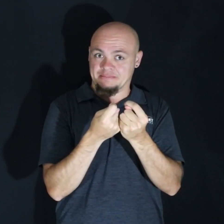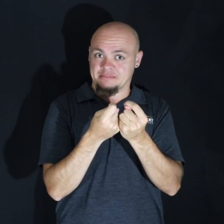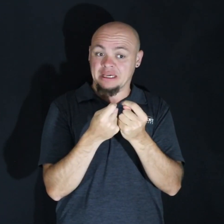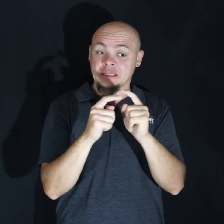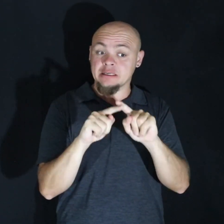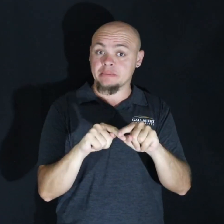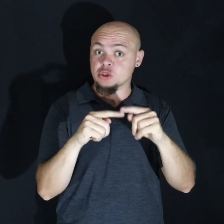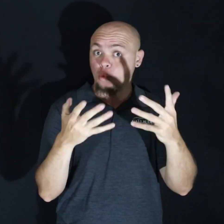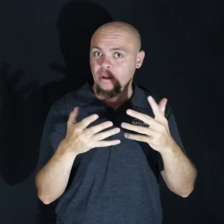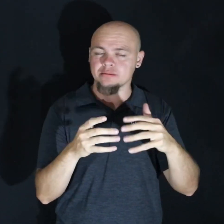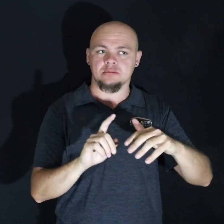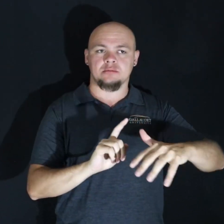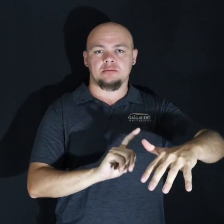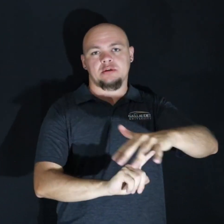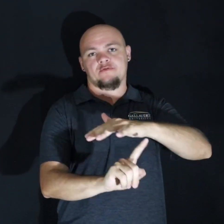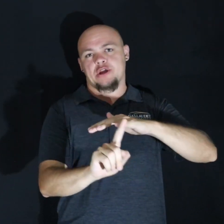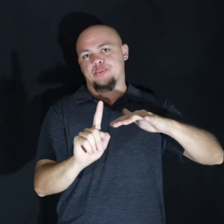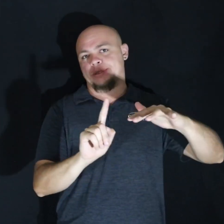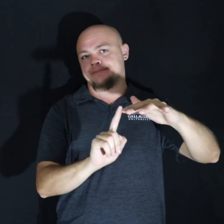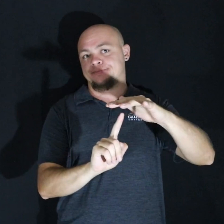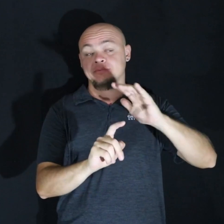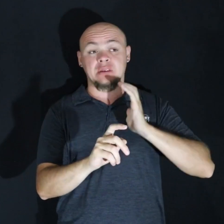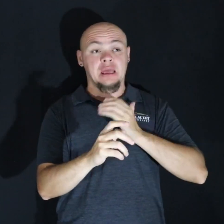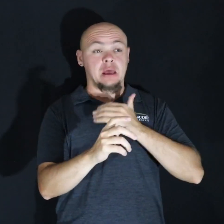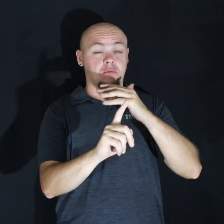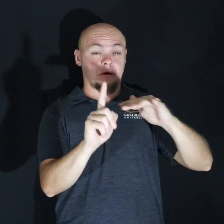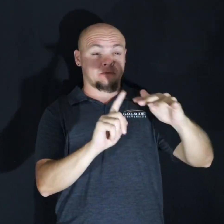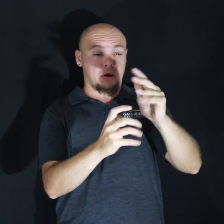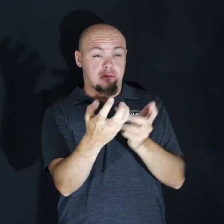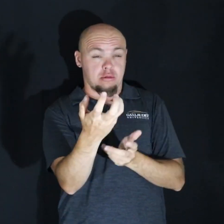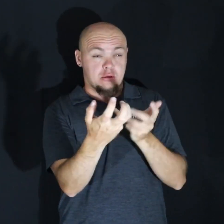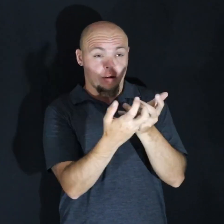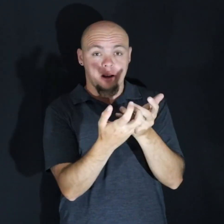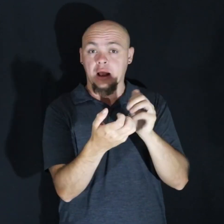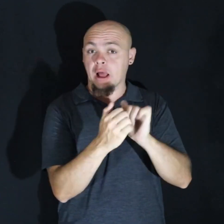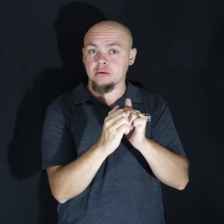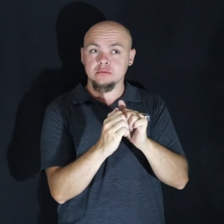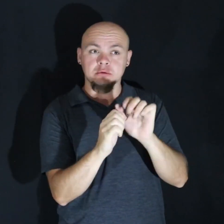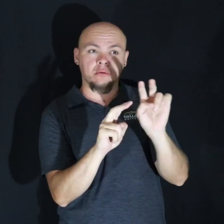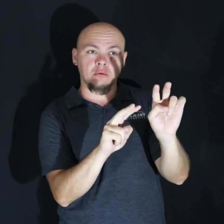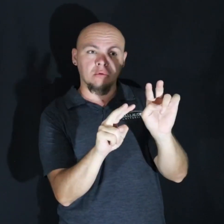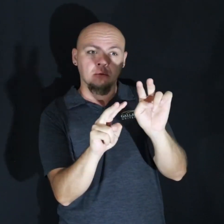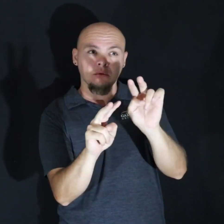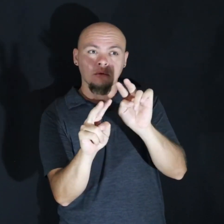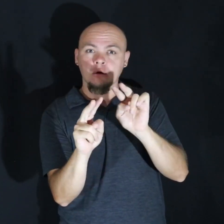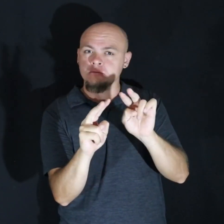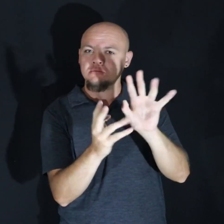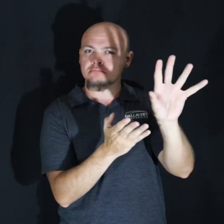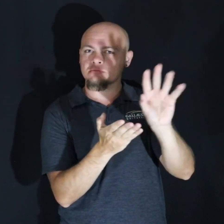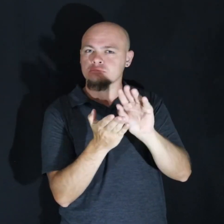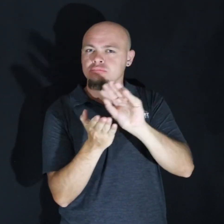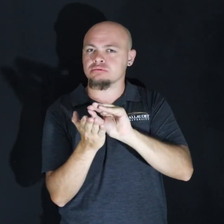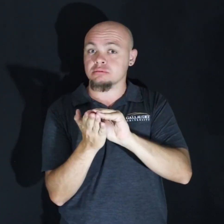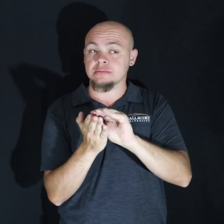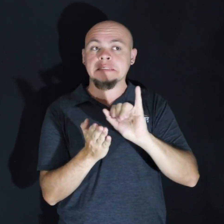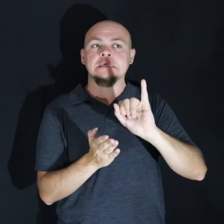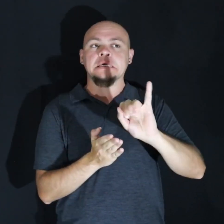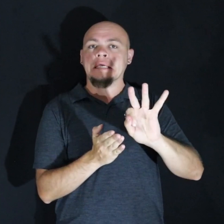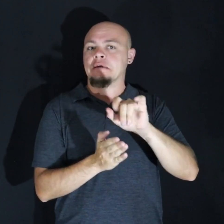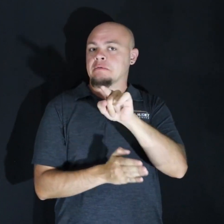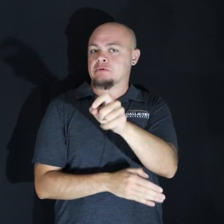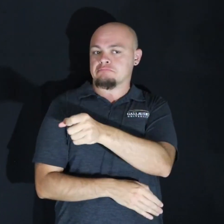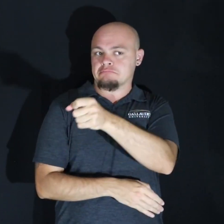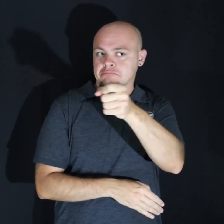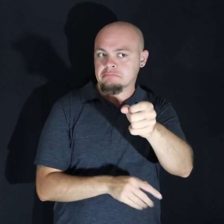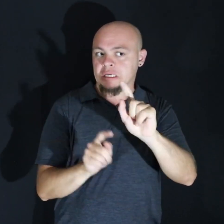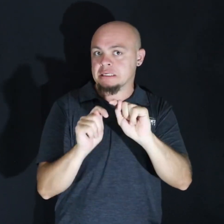environment. We adapt to our environment by adopting the behaviors that we're surrounded by. So if I were to put you on a